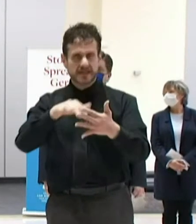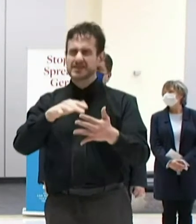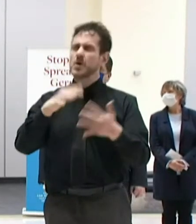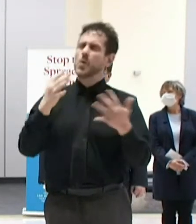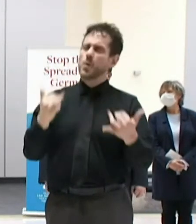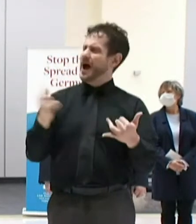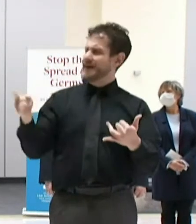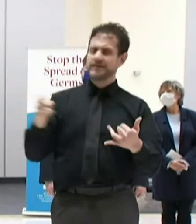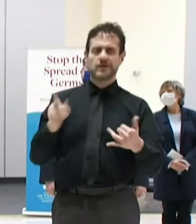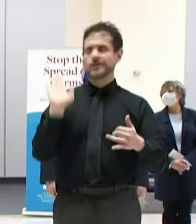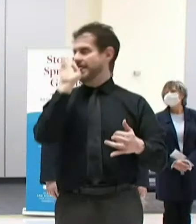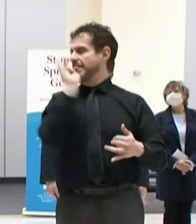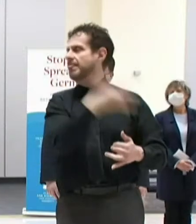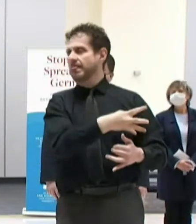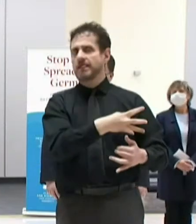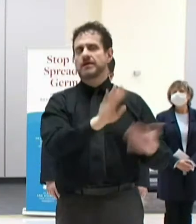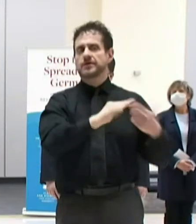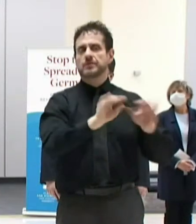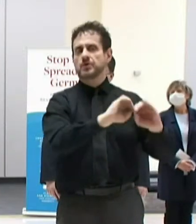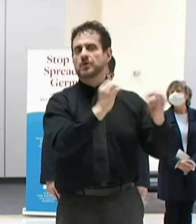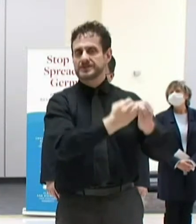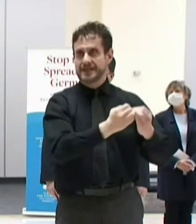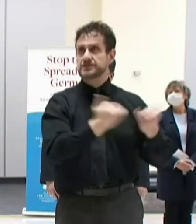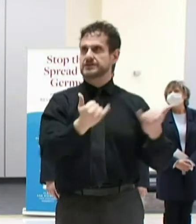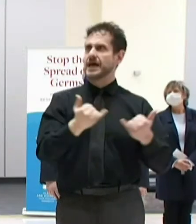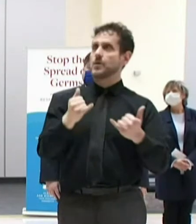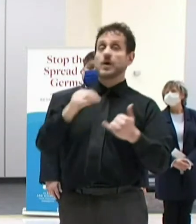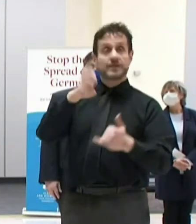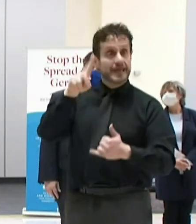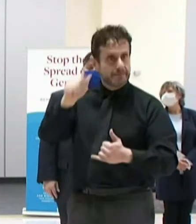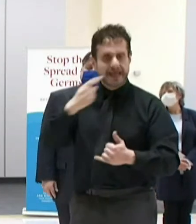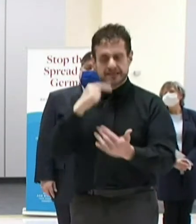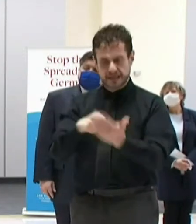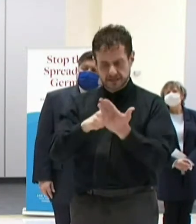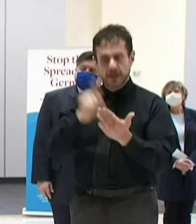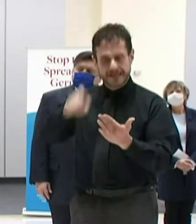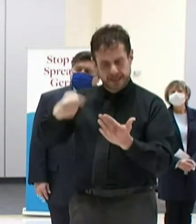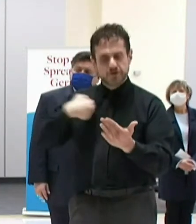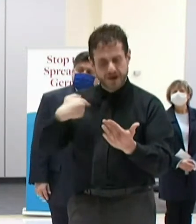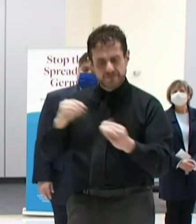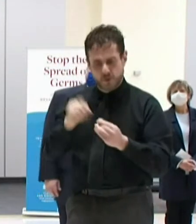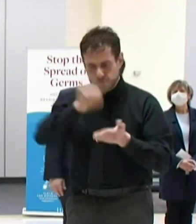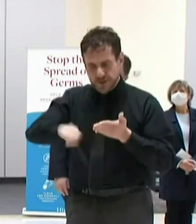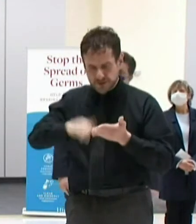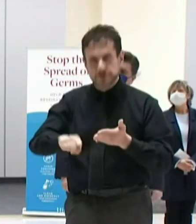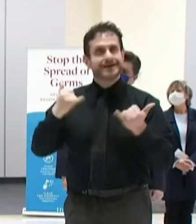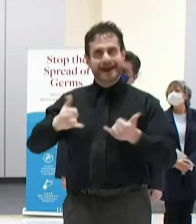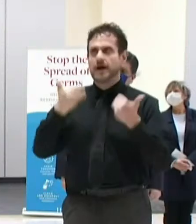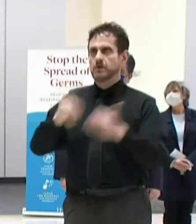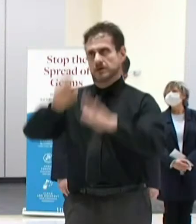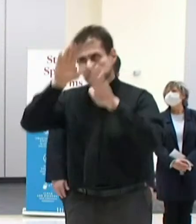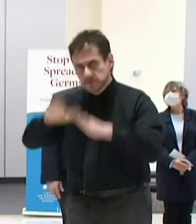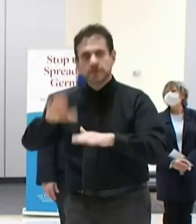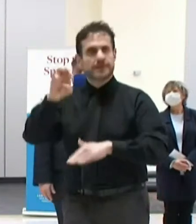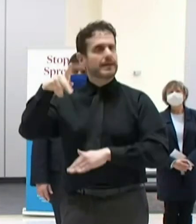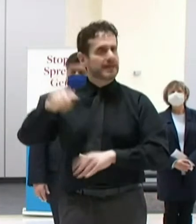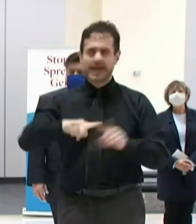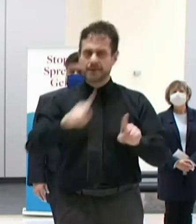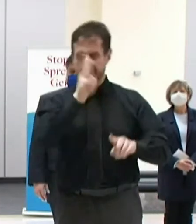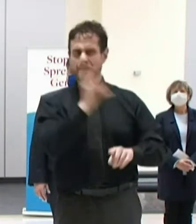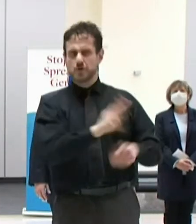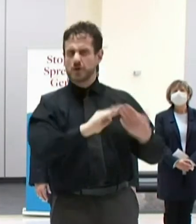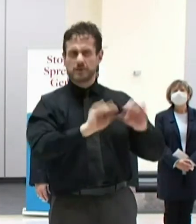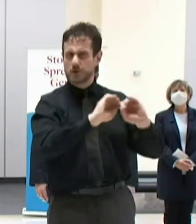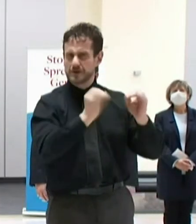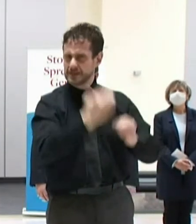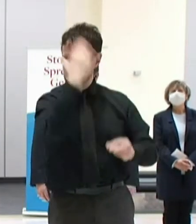Well, I don't know that that's accurate either, but the bottom line is we obviously want